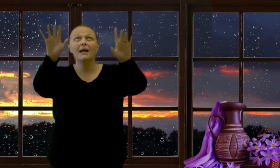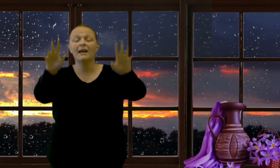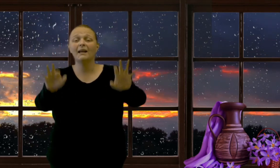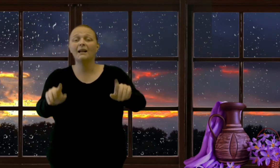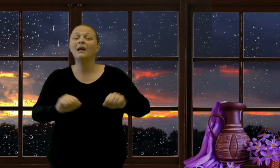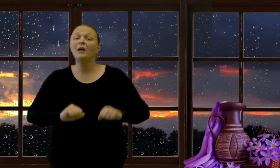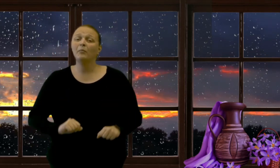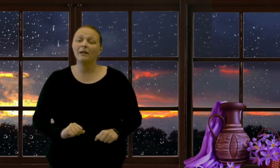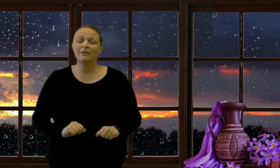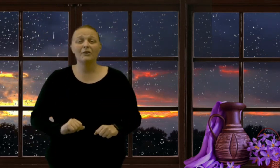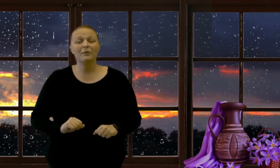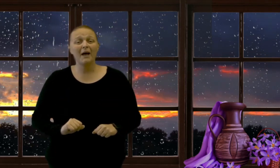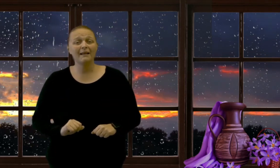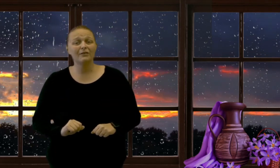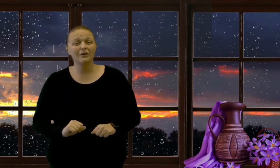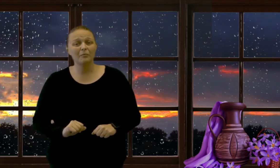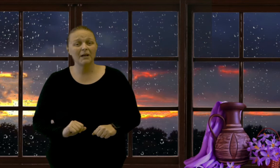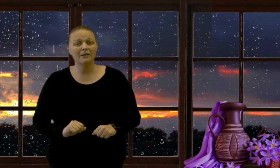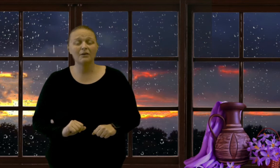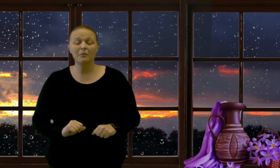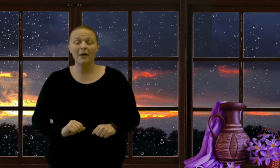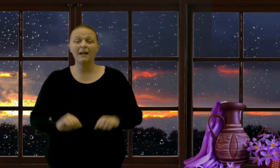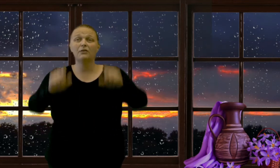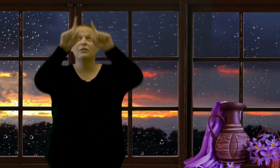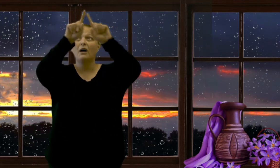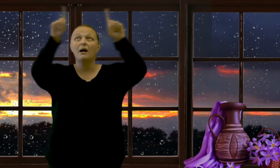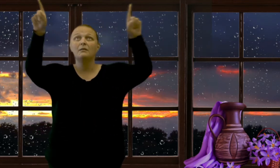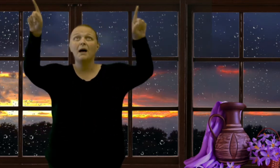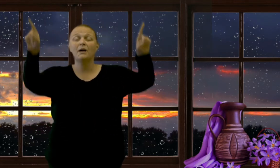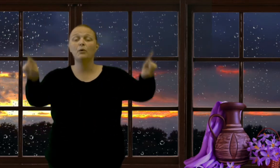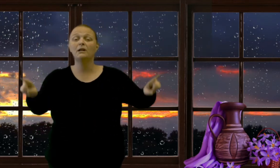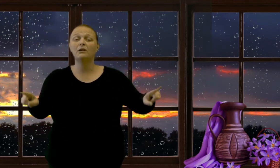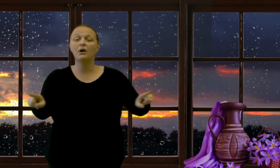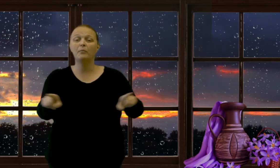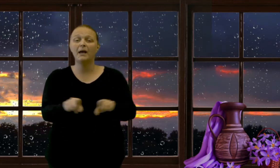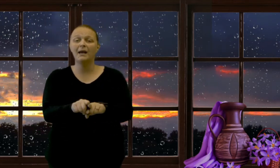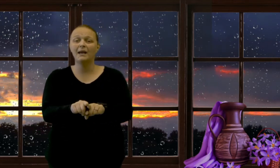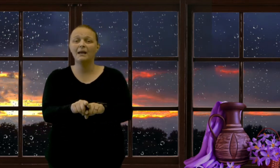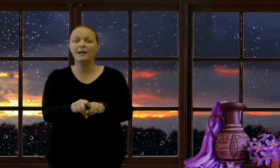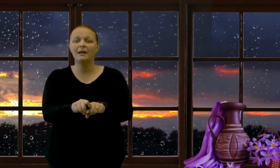rain. Pitter patter, pitter patter, on my window pane.